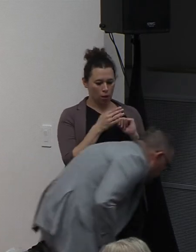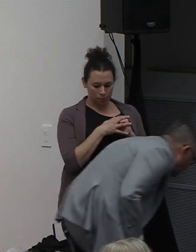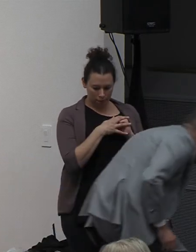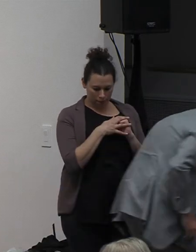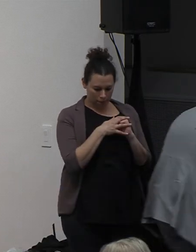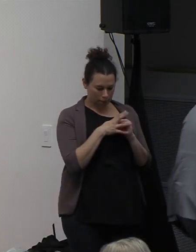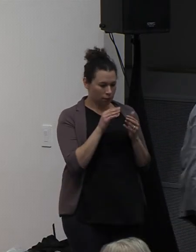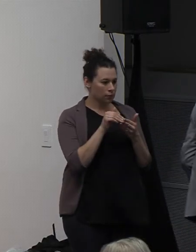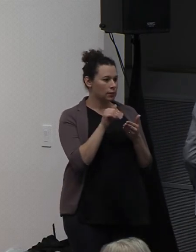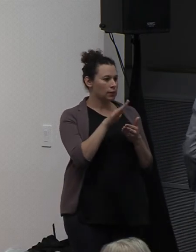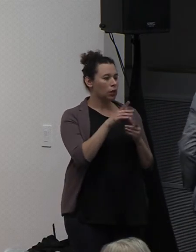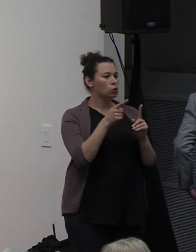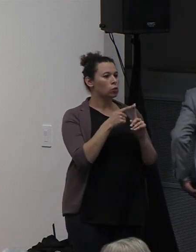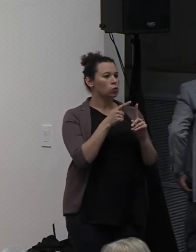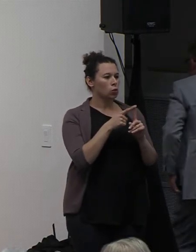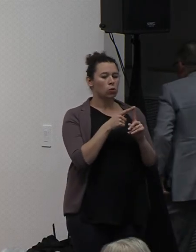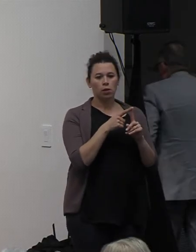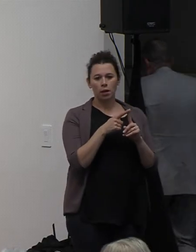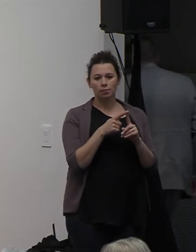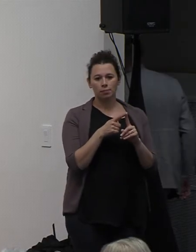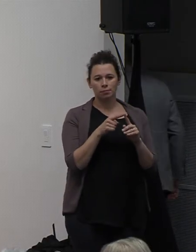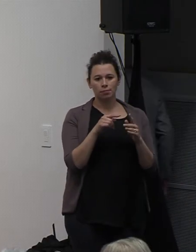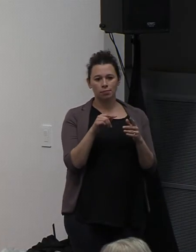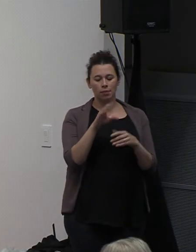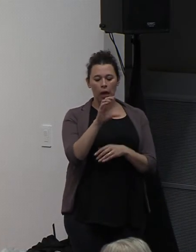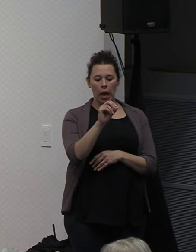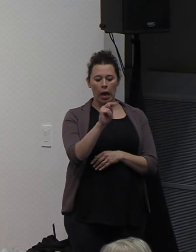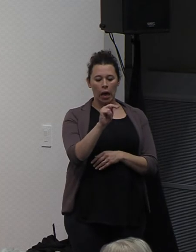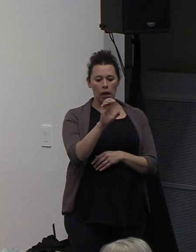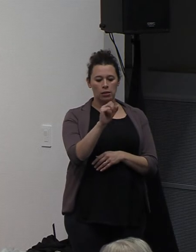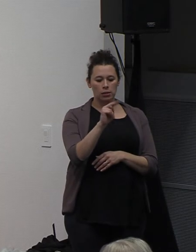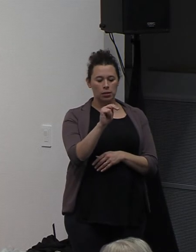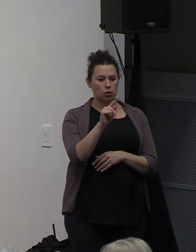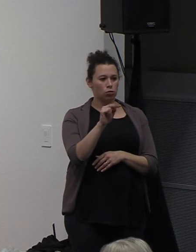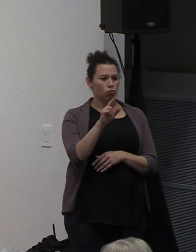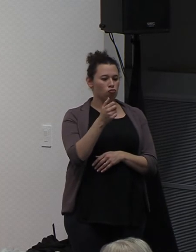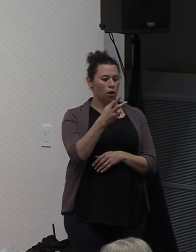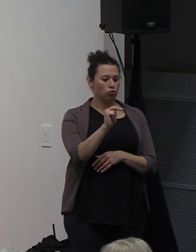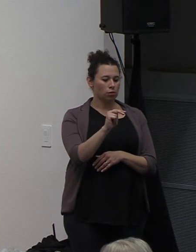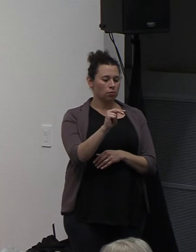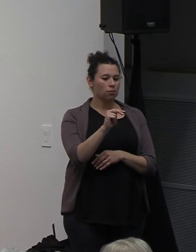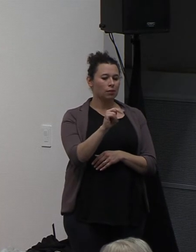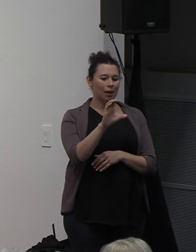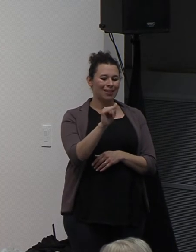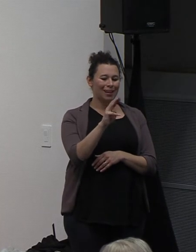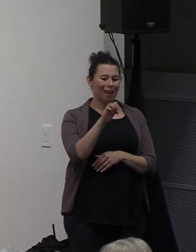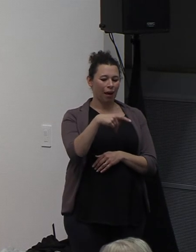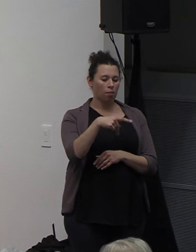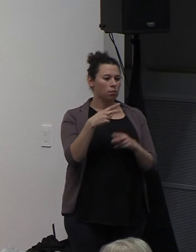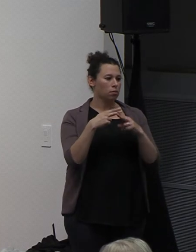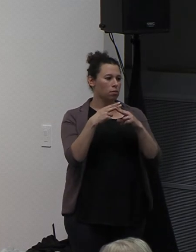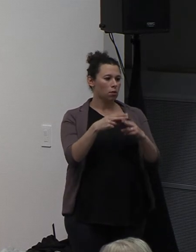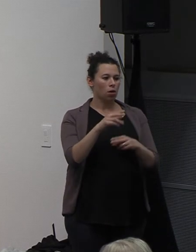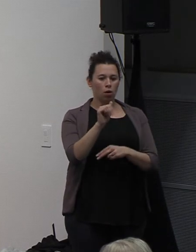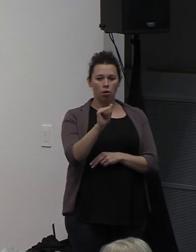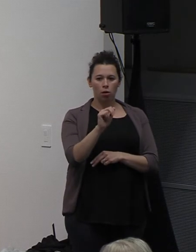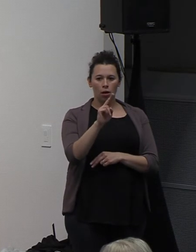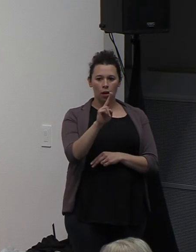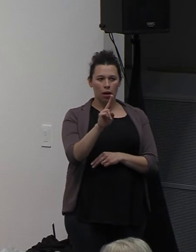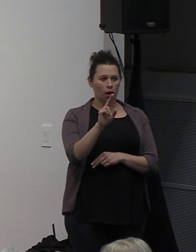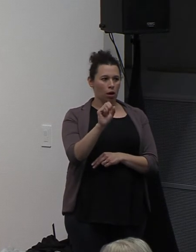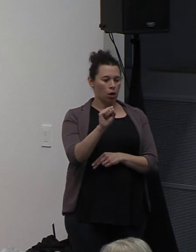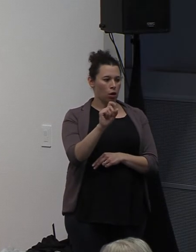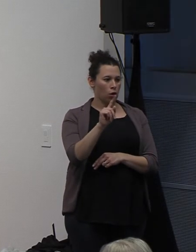a concentration camp named Auschwitz. It was then that I had to give up any hope